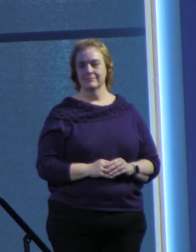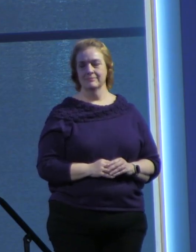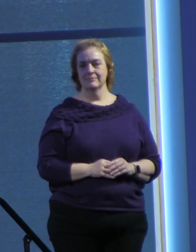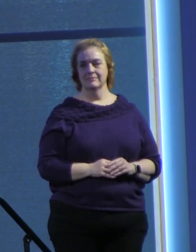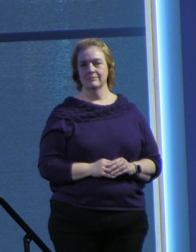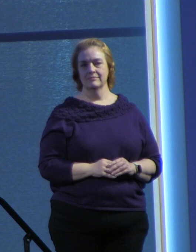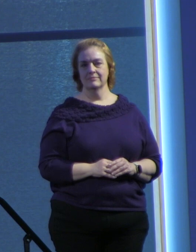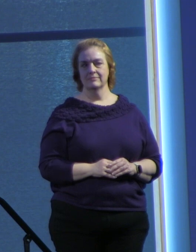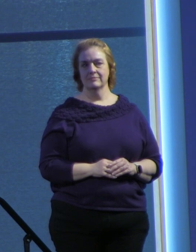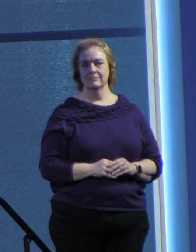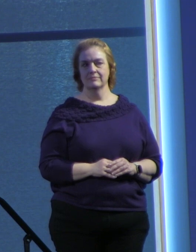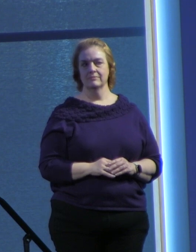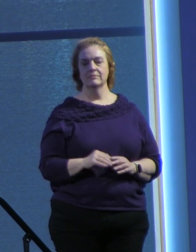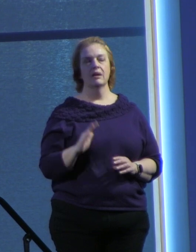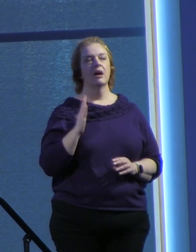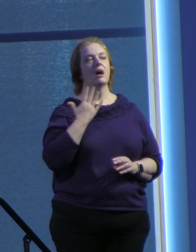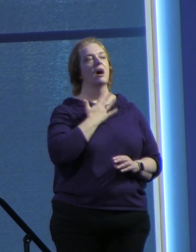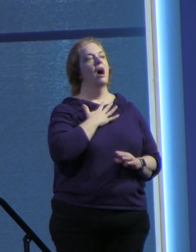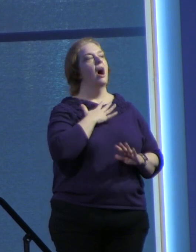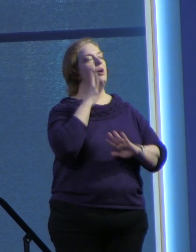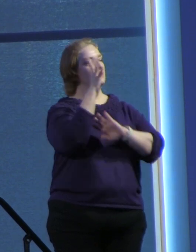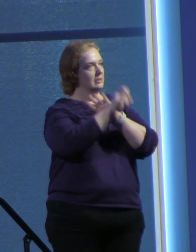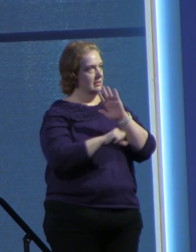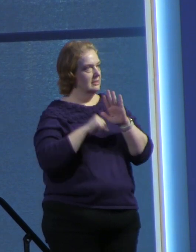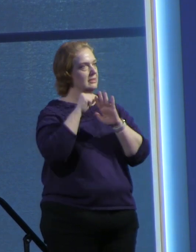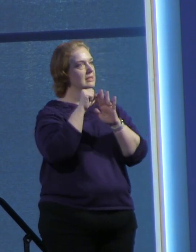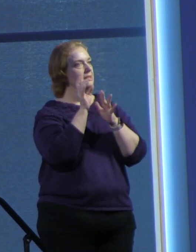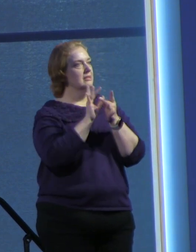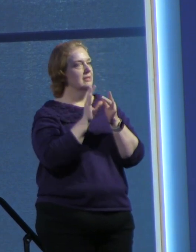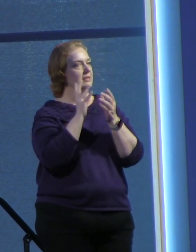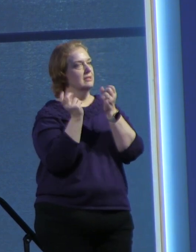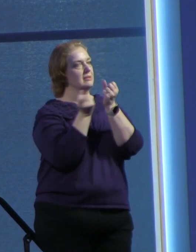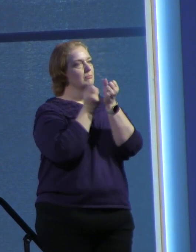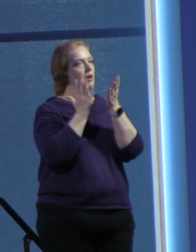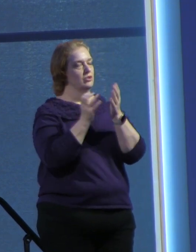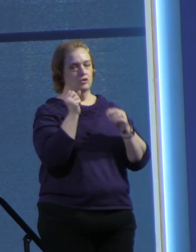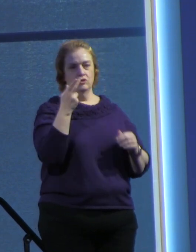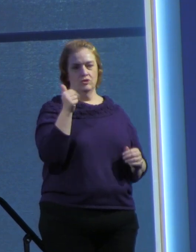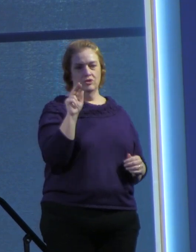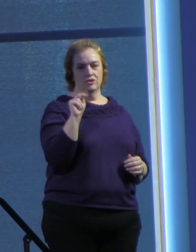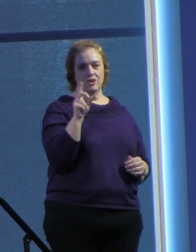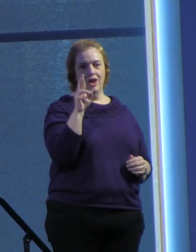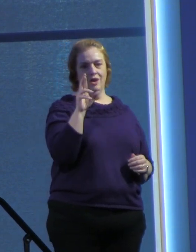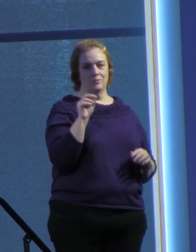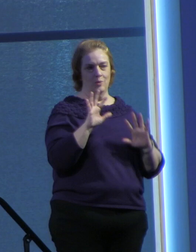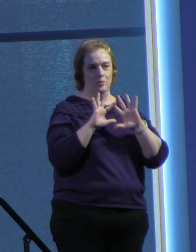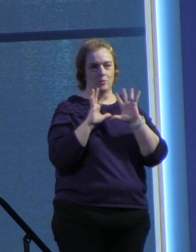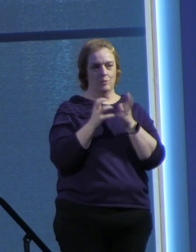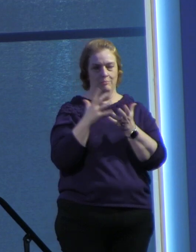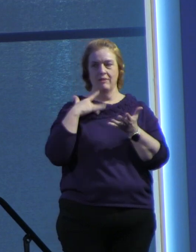It's our season sponsor, the Chandro Group. And